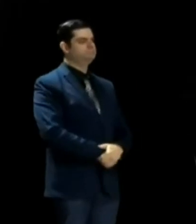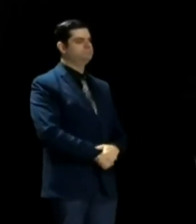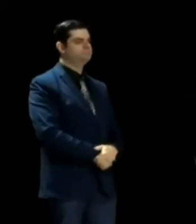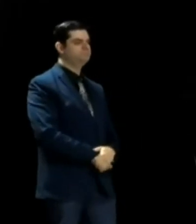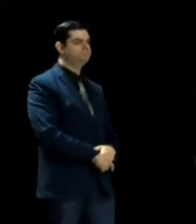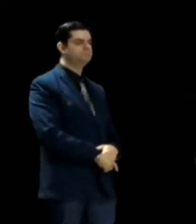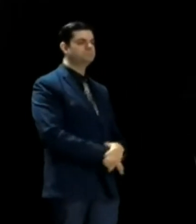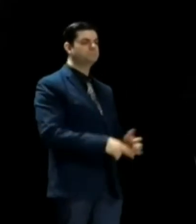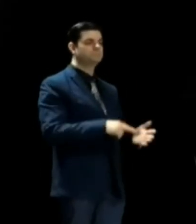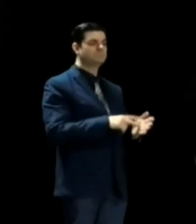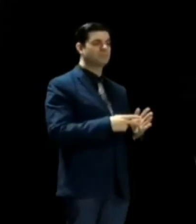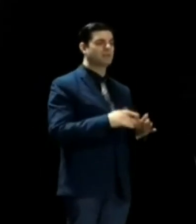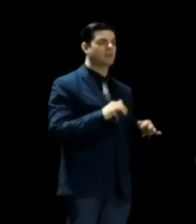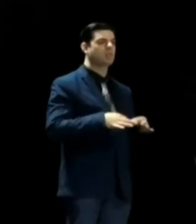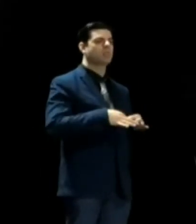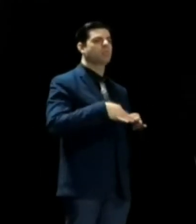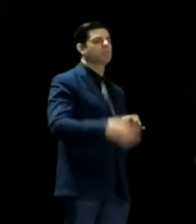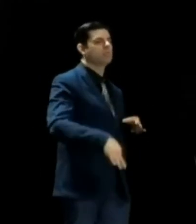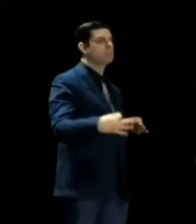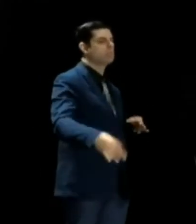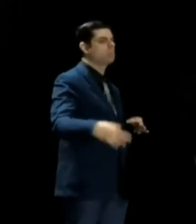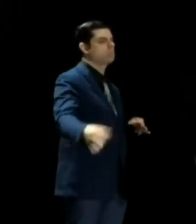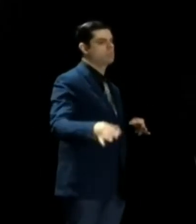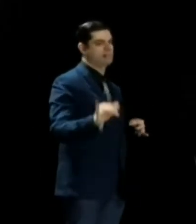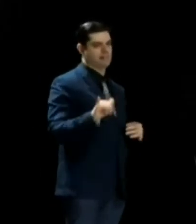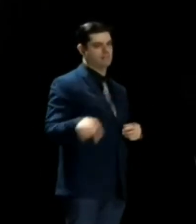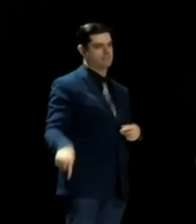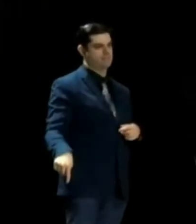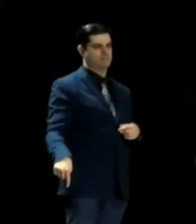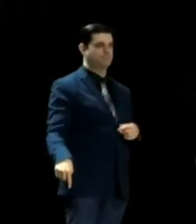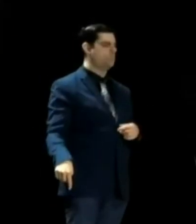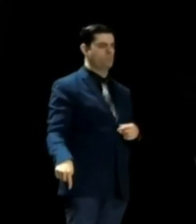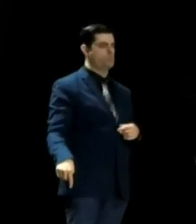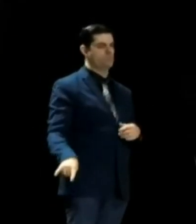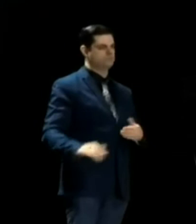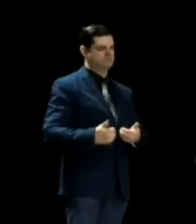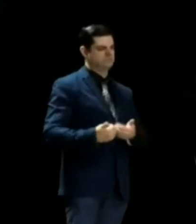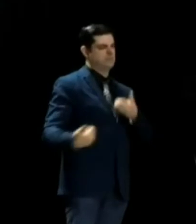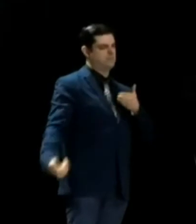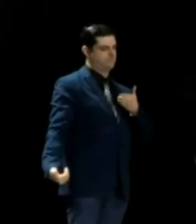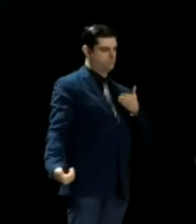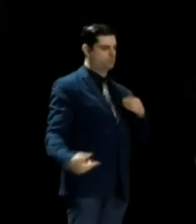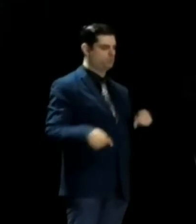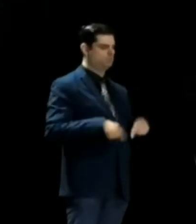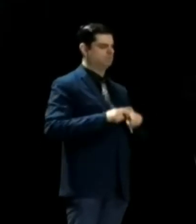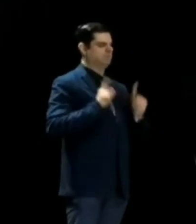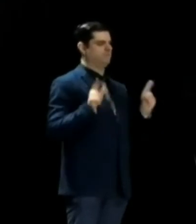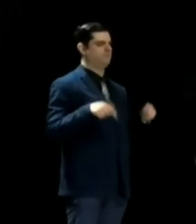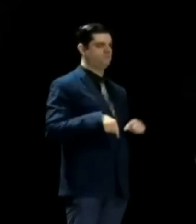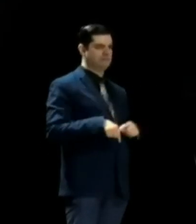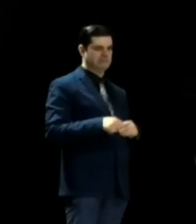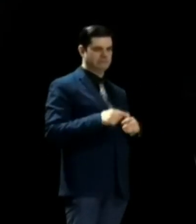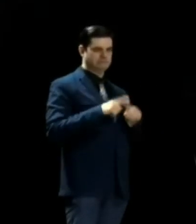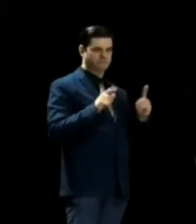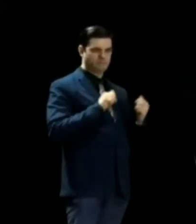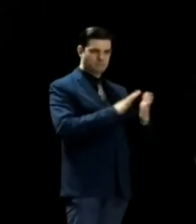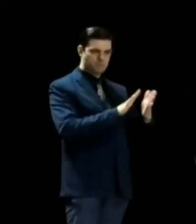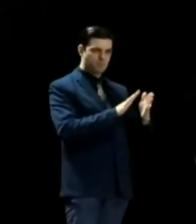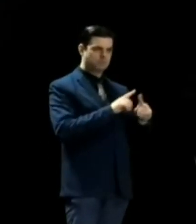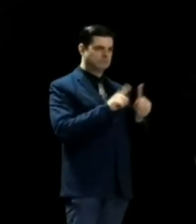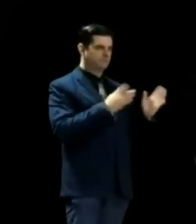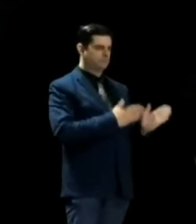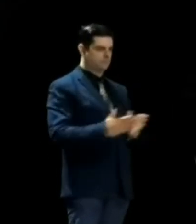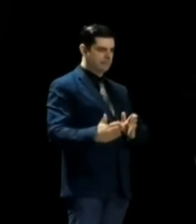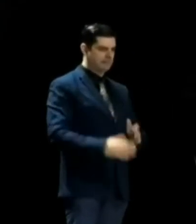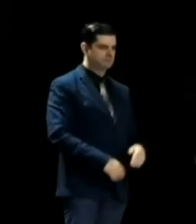restart if we have hundreds of cases or thousands of cases as a region when